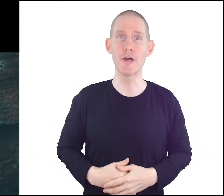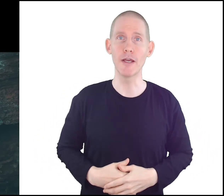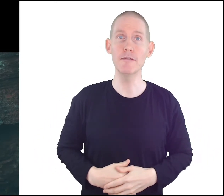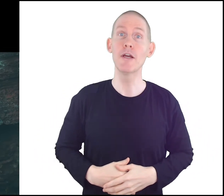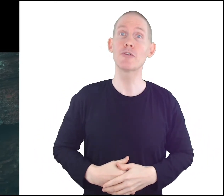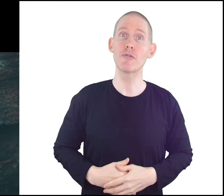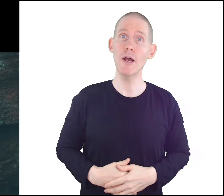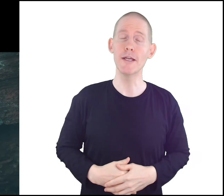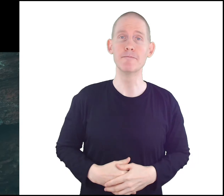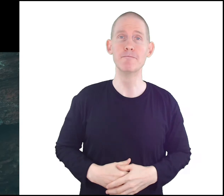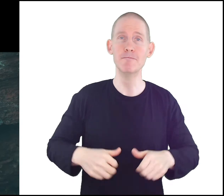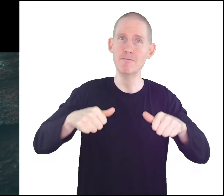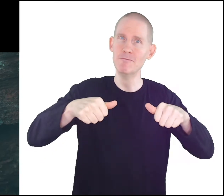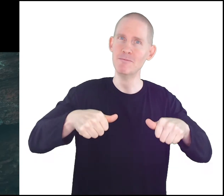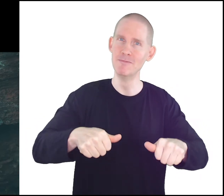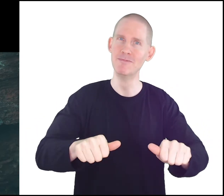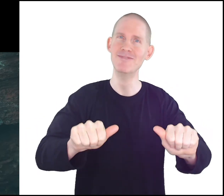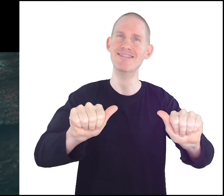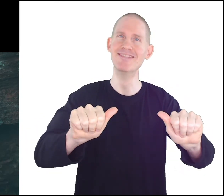sign try.